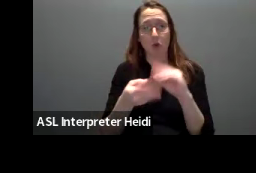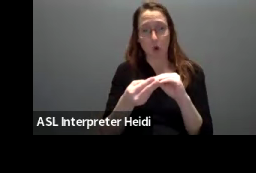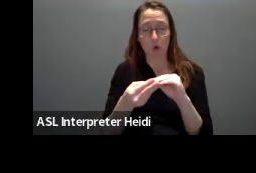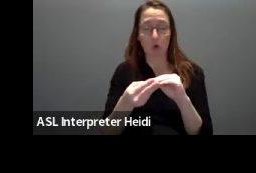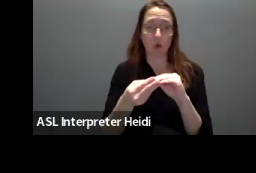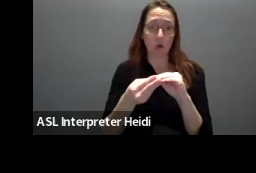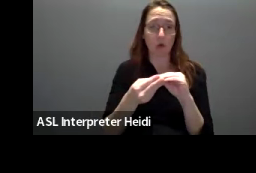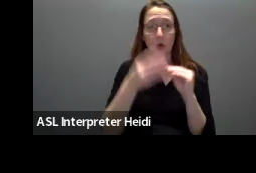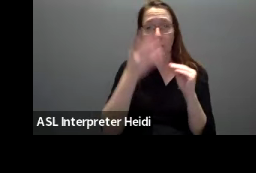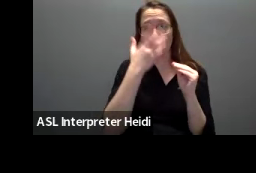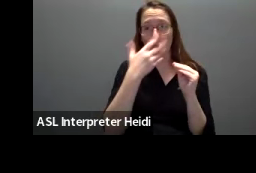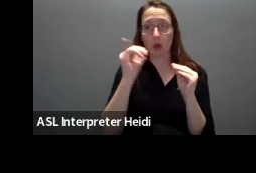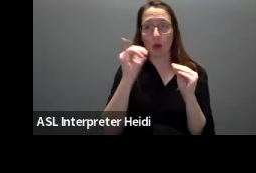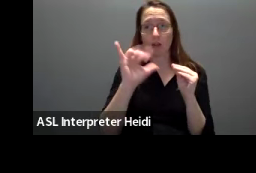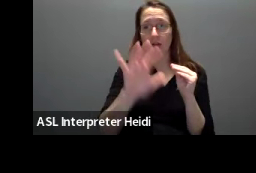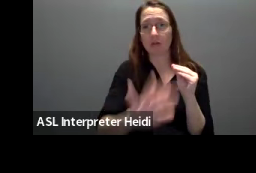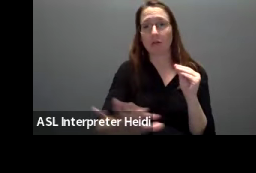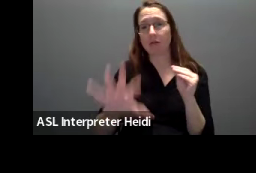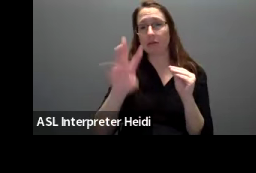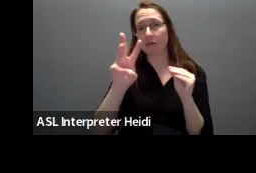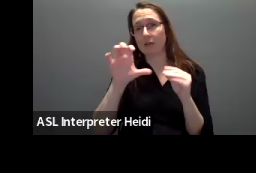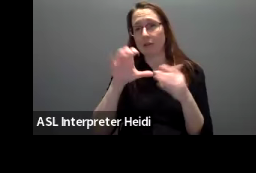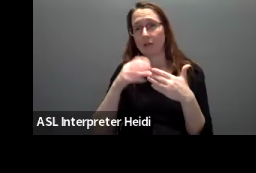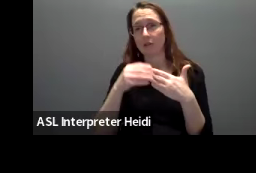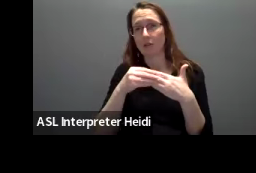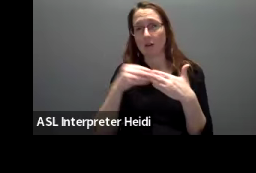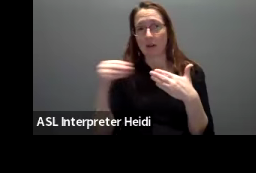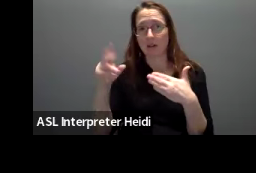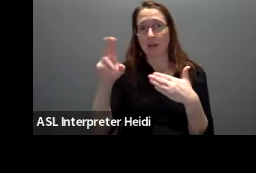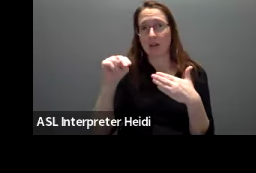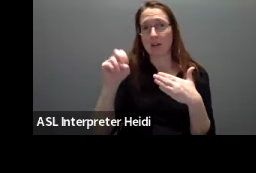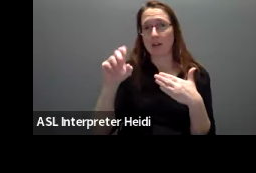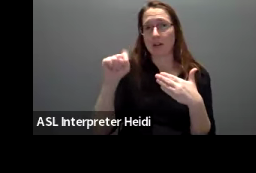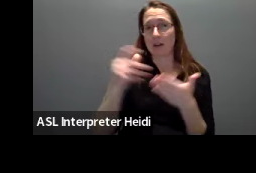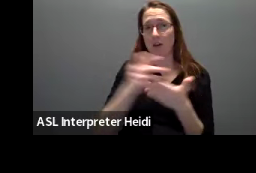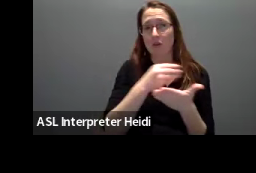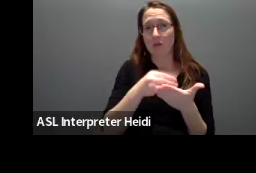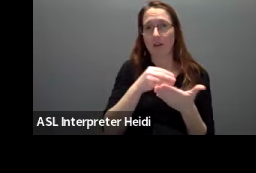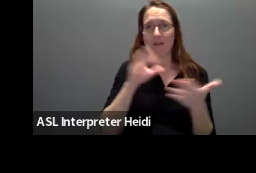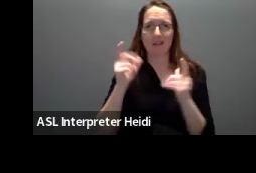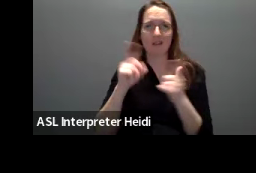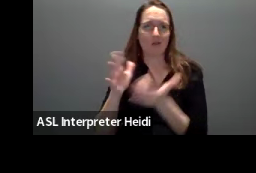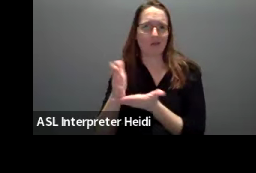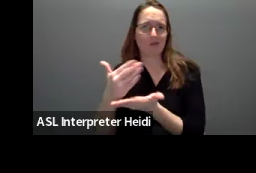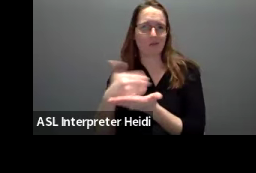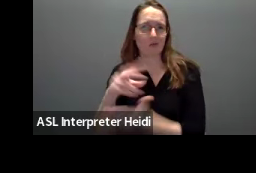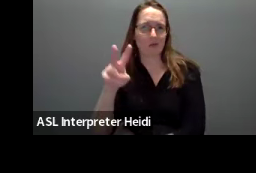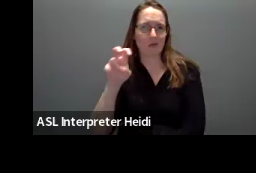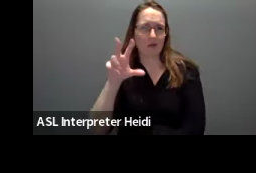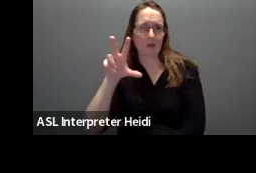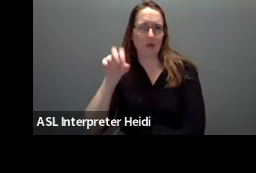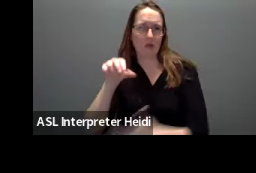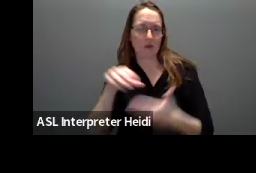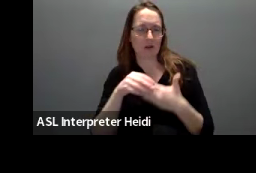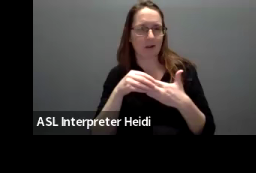like about $600 net revenue compared to a budget of